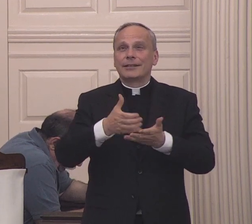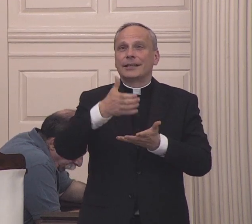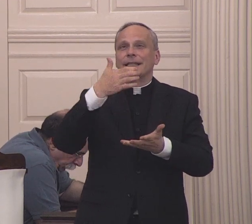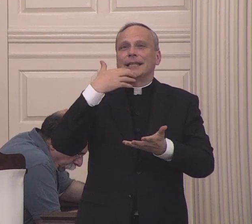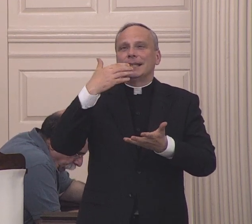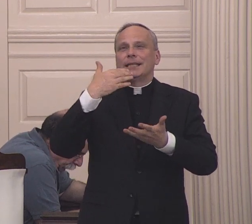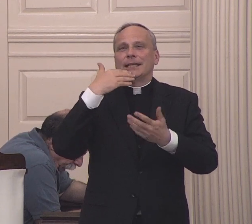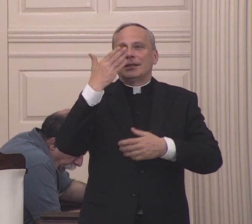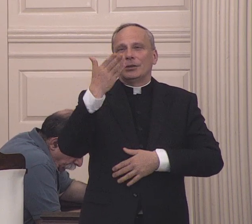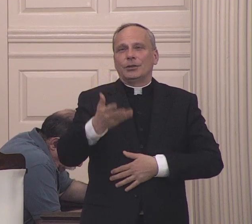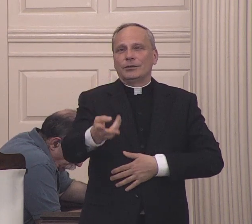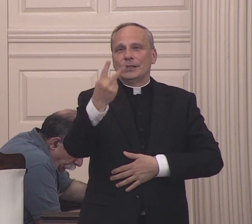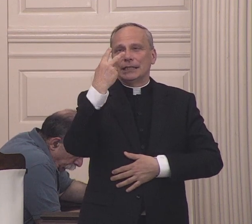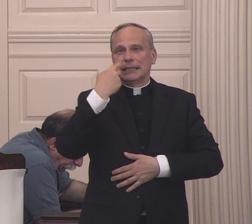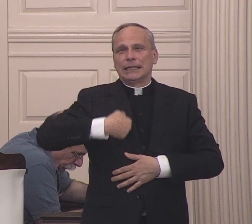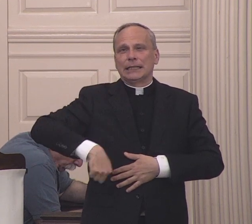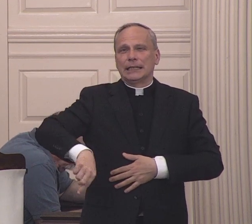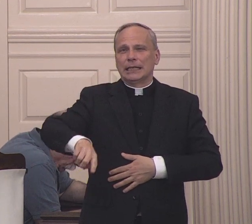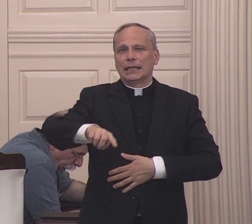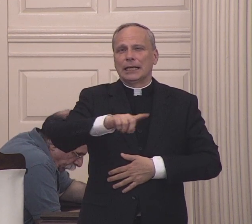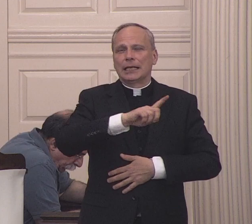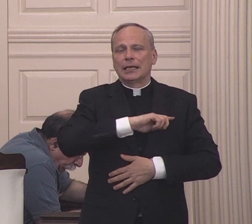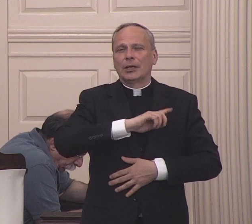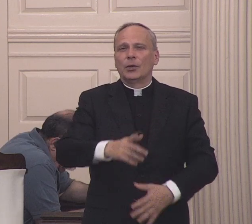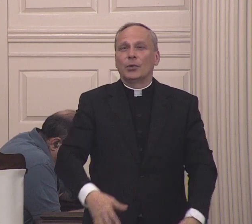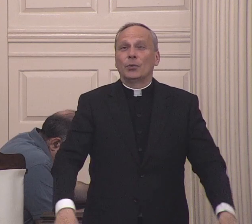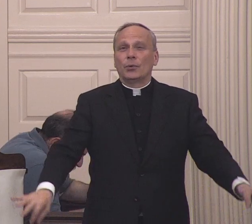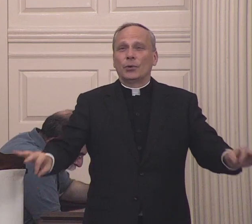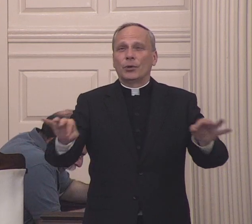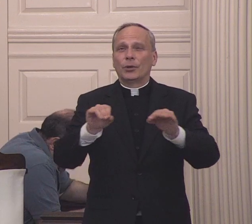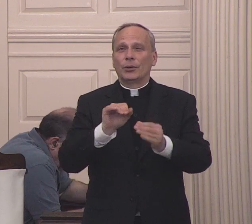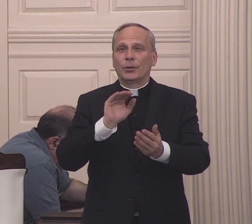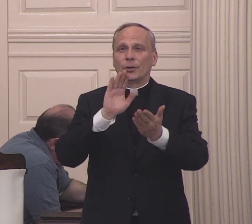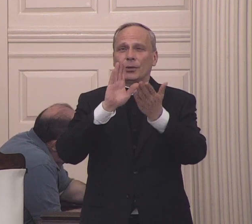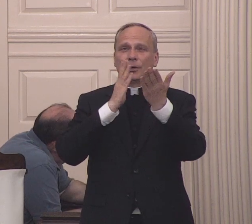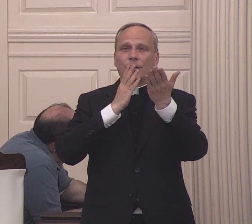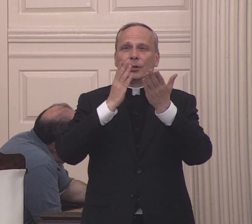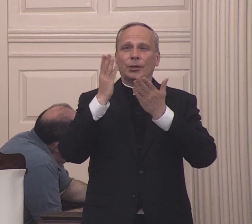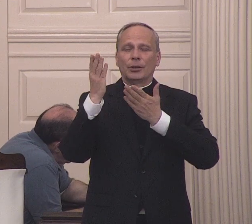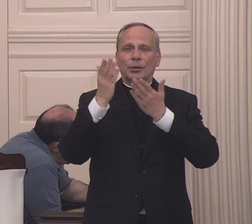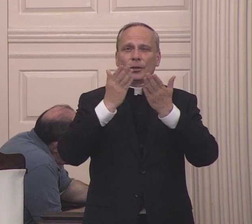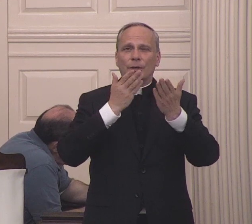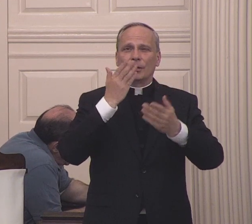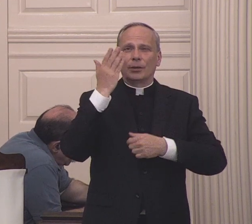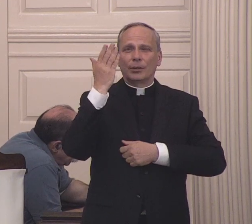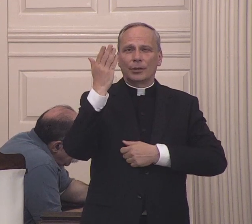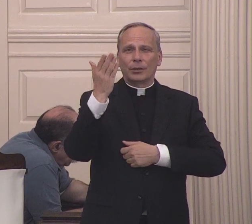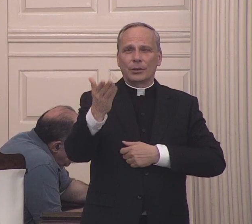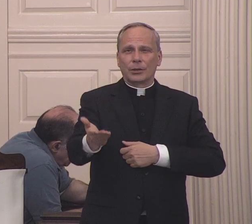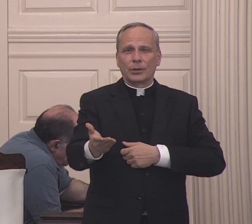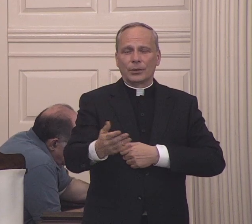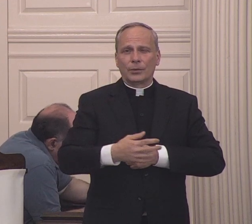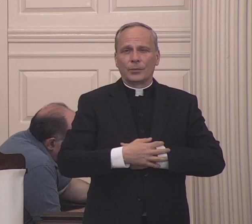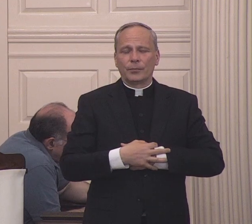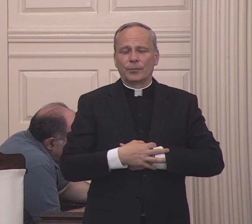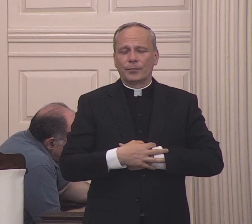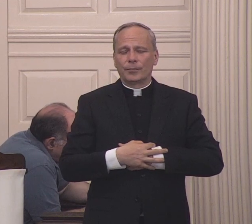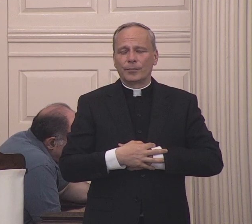of salvation, giving thanks that you have filled us worthy to be in your presence and minister to